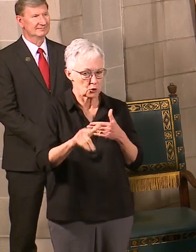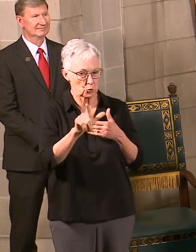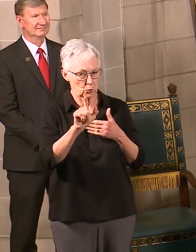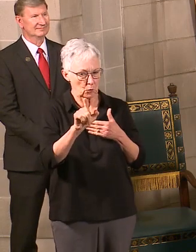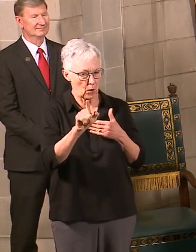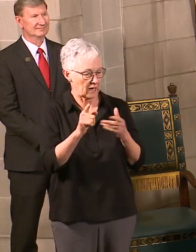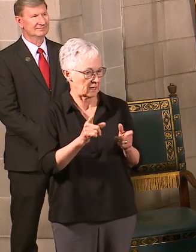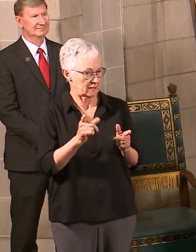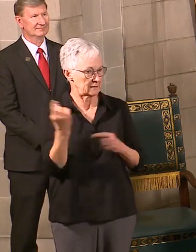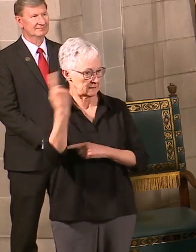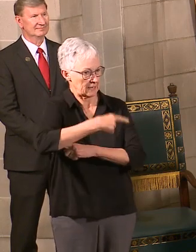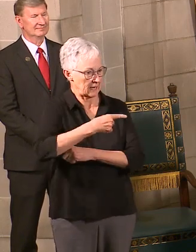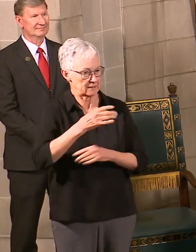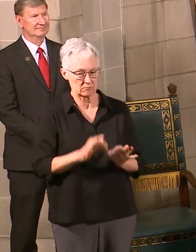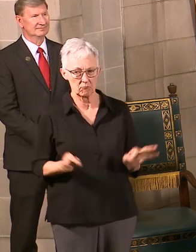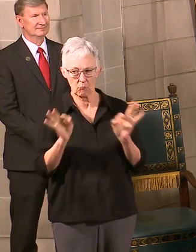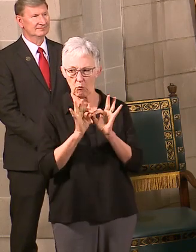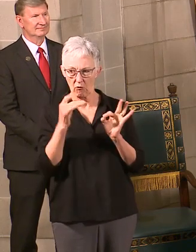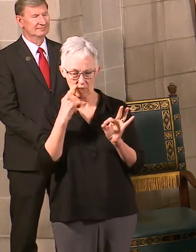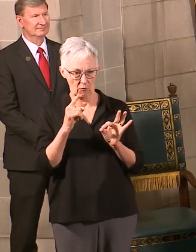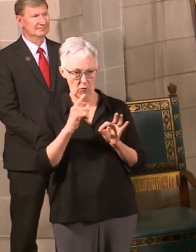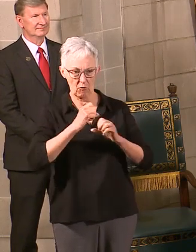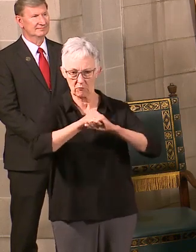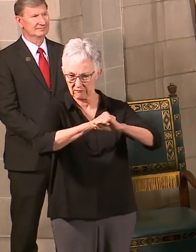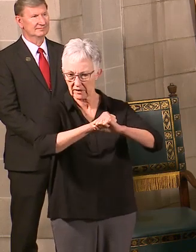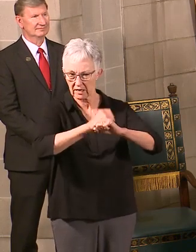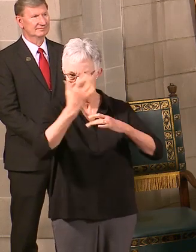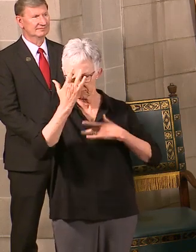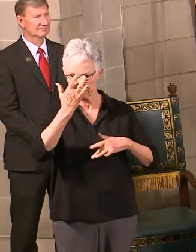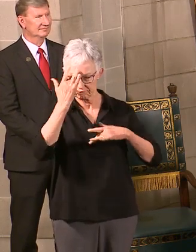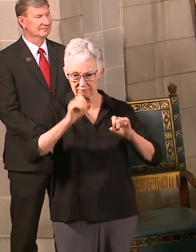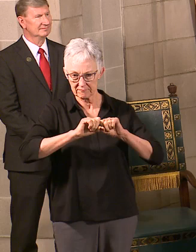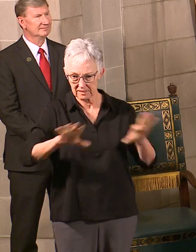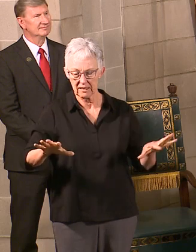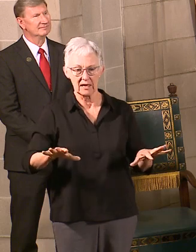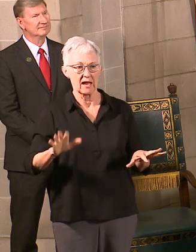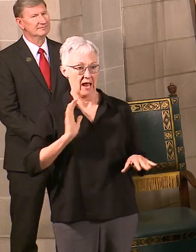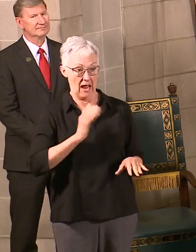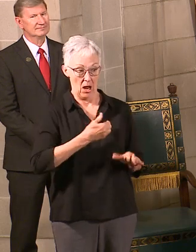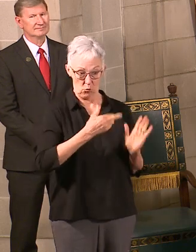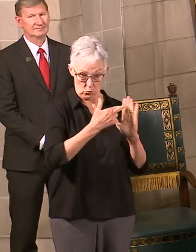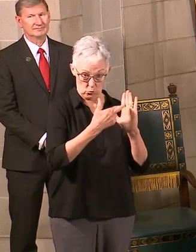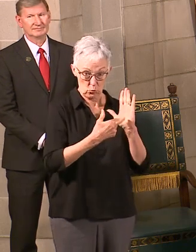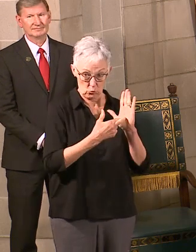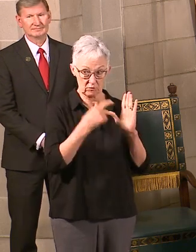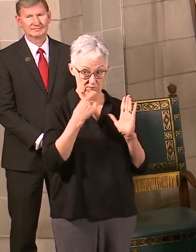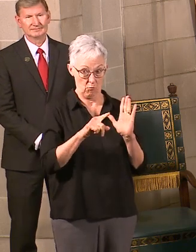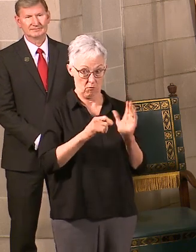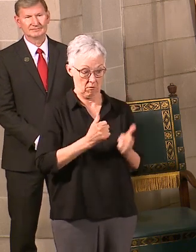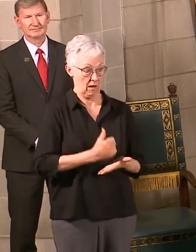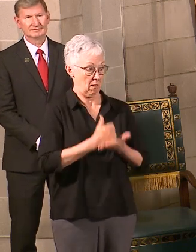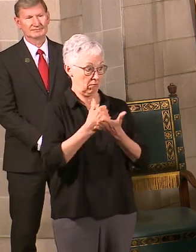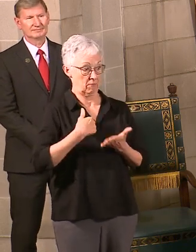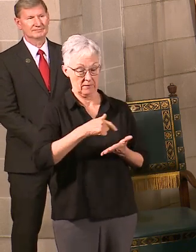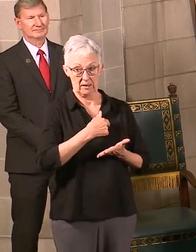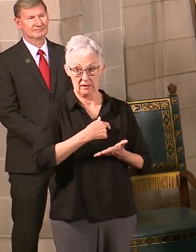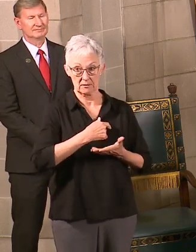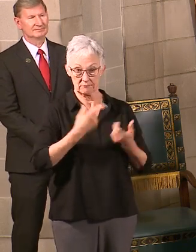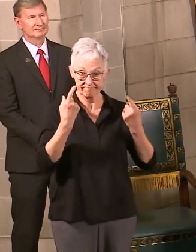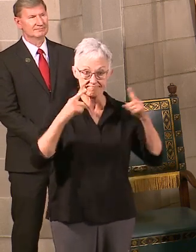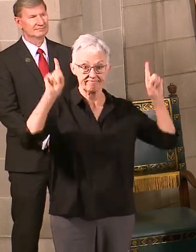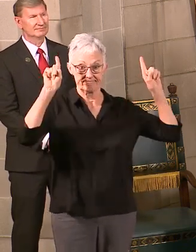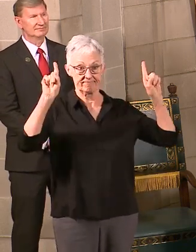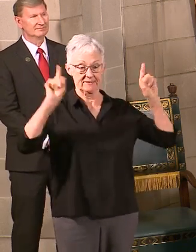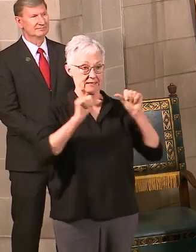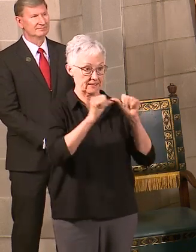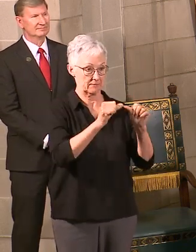Stay home, stay healthy, stay connected. And of course, our 6 rules to keep Nebraska healthy. We want to make sure everybody's focusing on stay